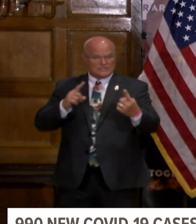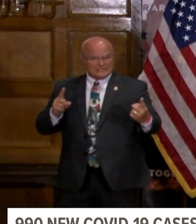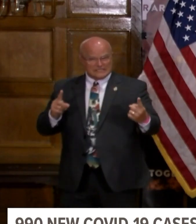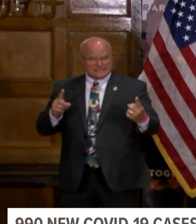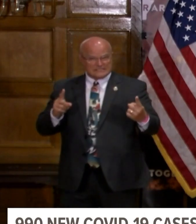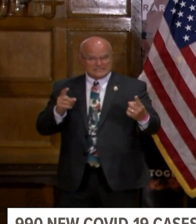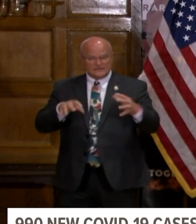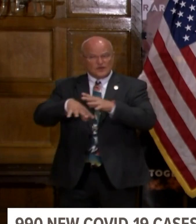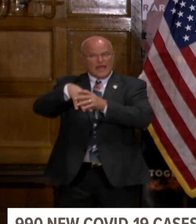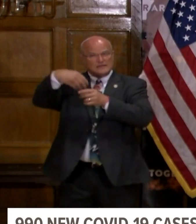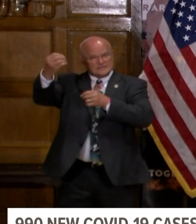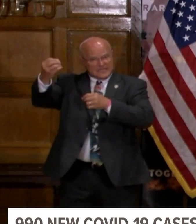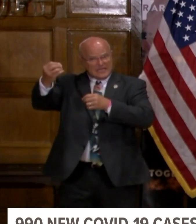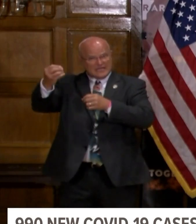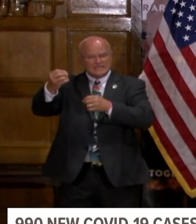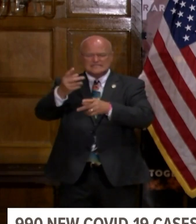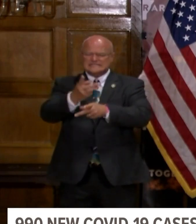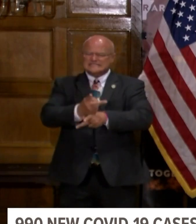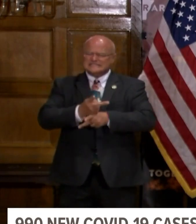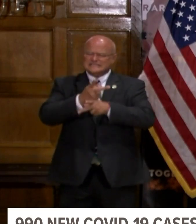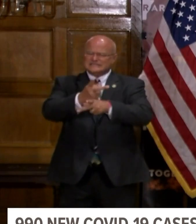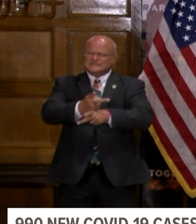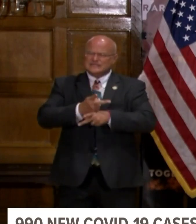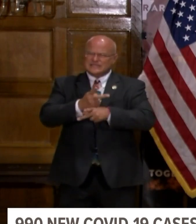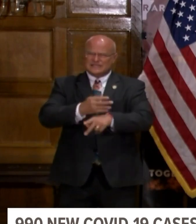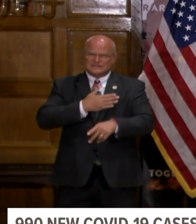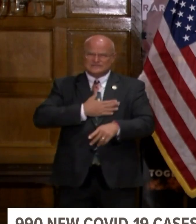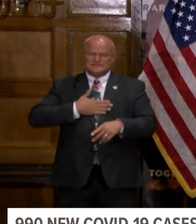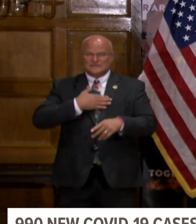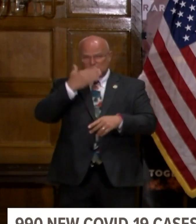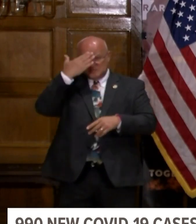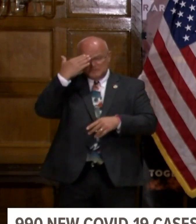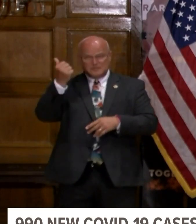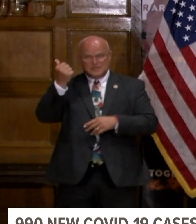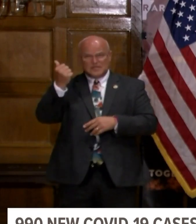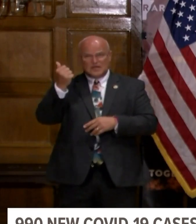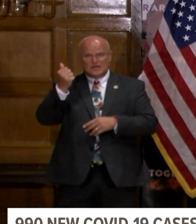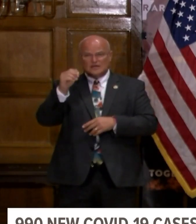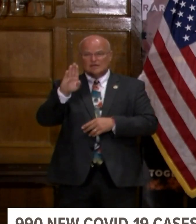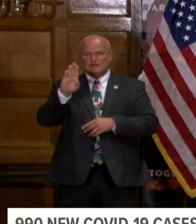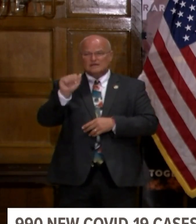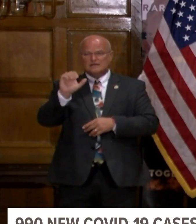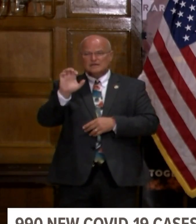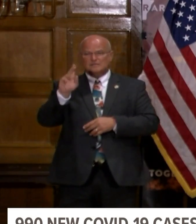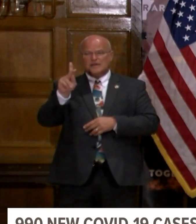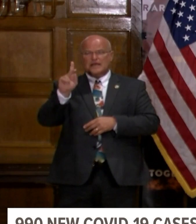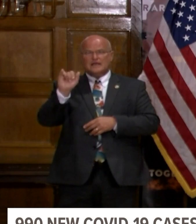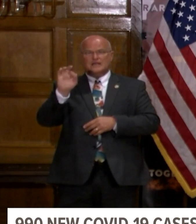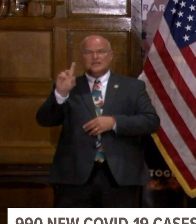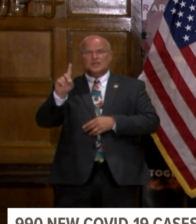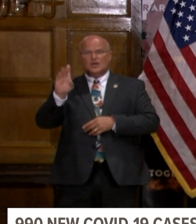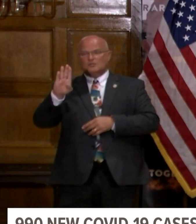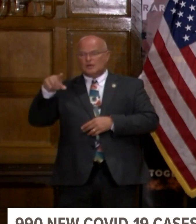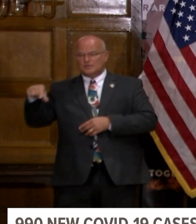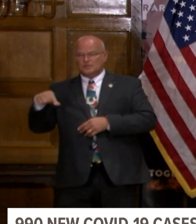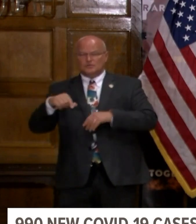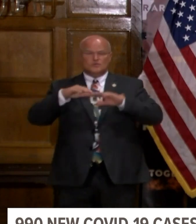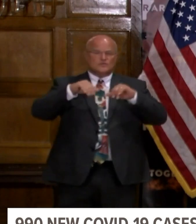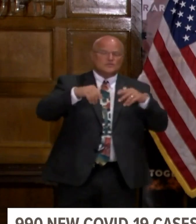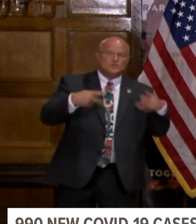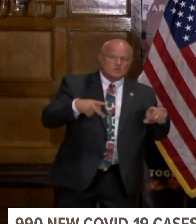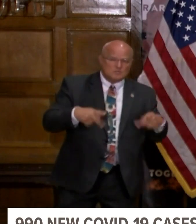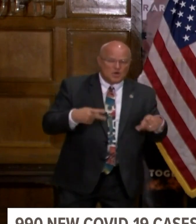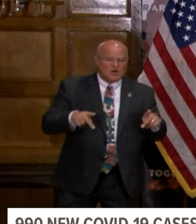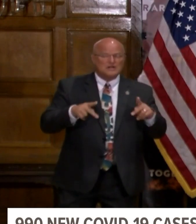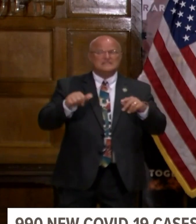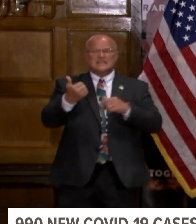distance if you go outside. Just be careful, because it's the backyard barbecues, it is the swim parties, it